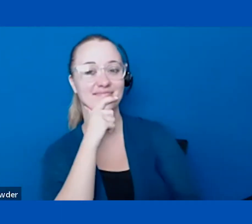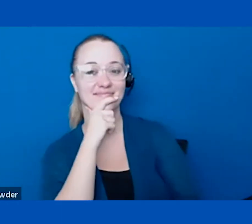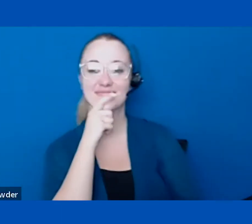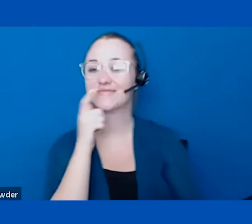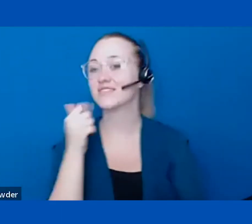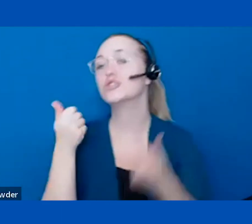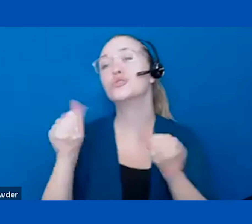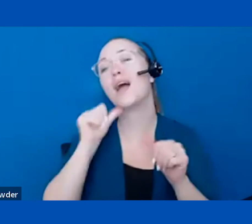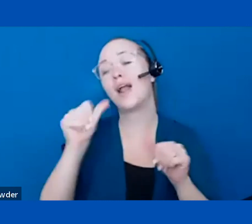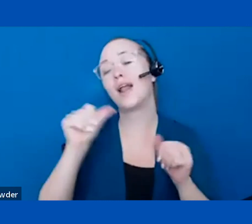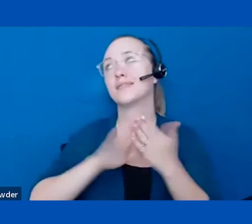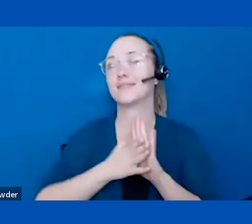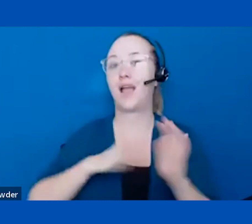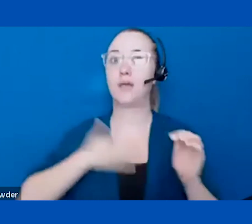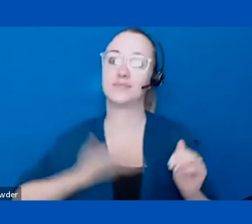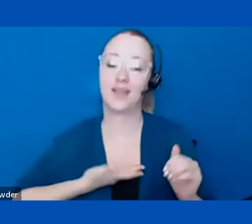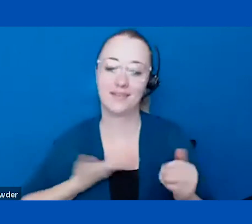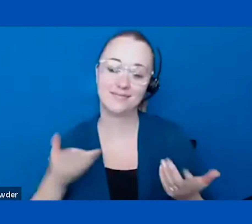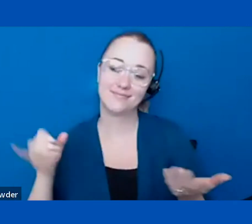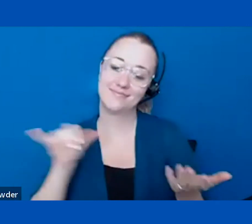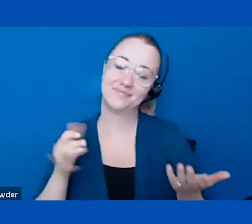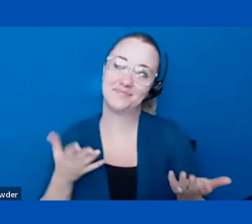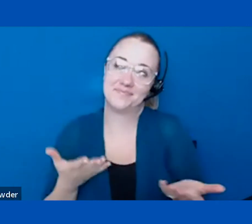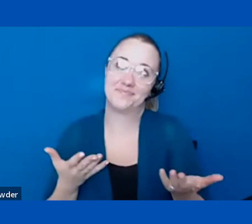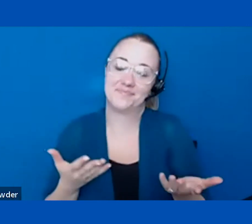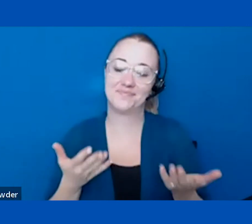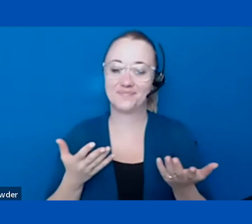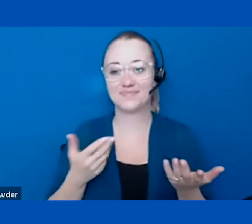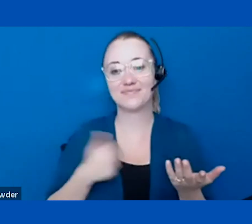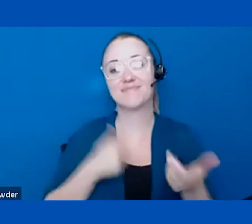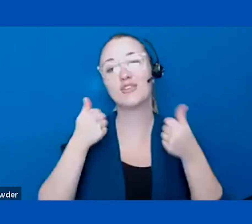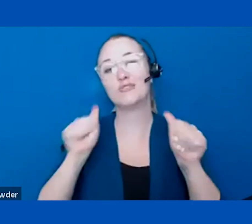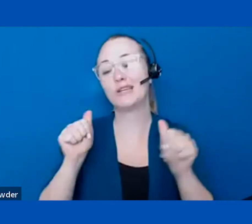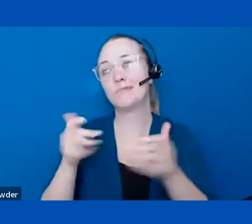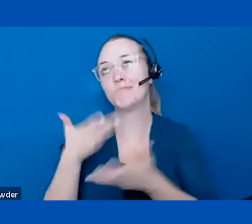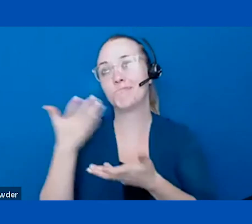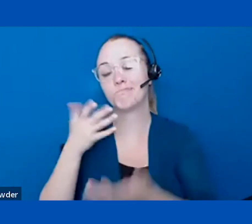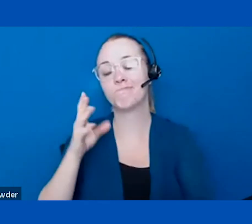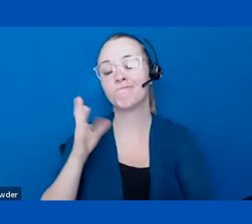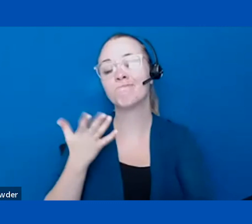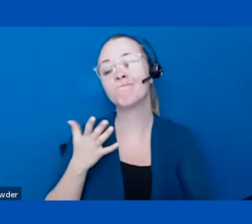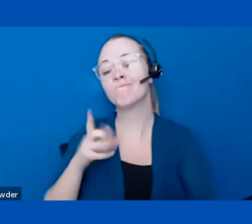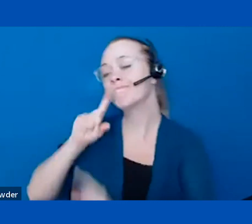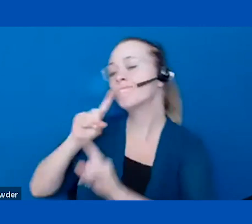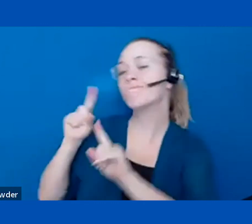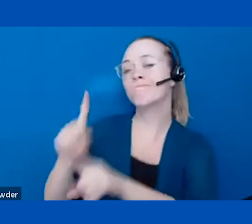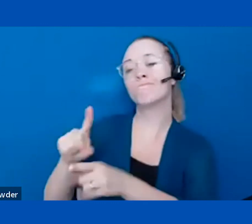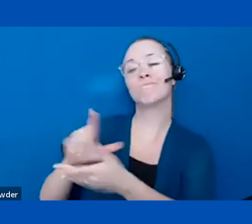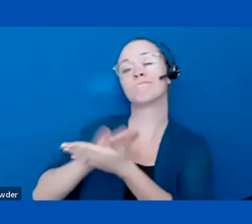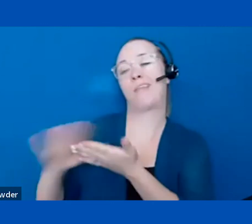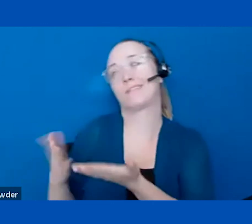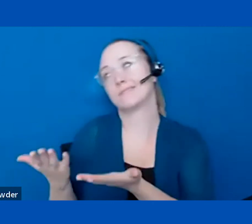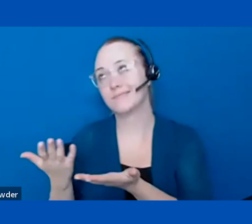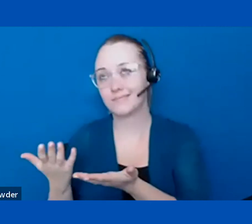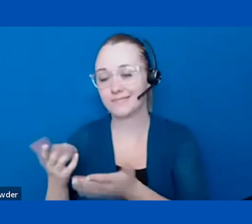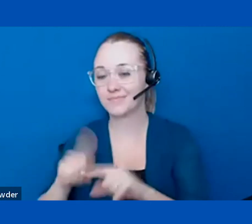get upset, you know, you don't. Now I always try to come up with a good, nice reply. But